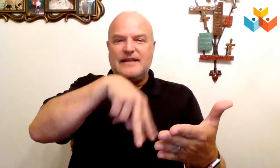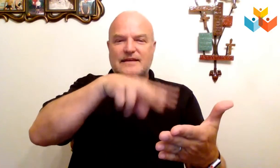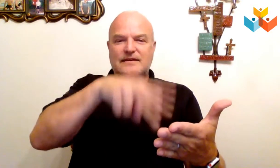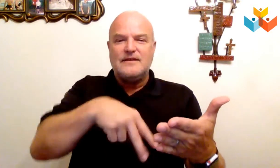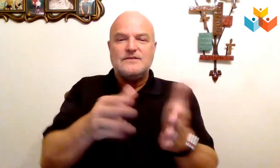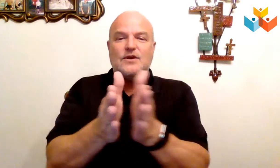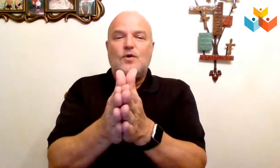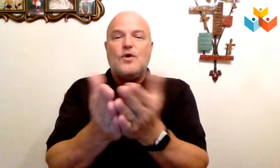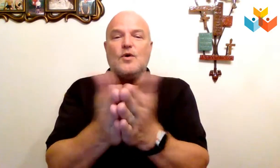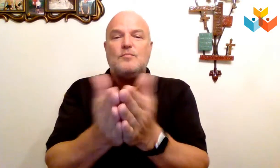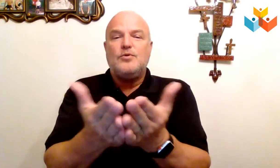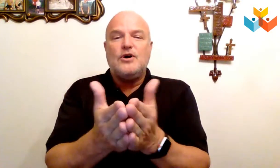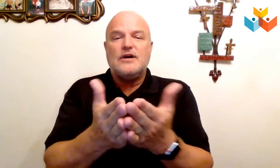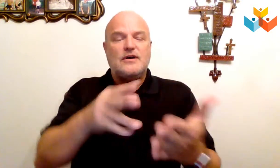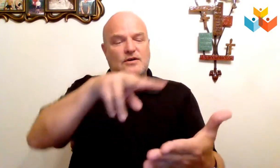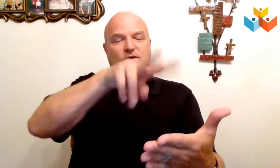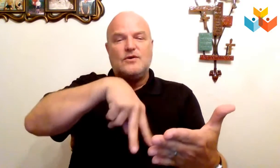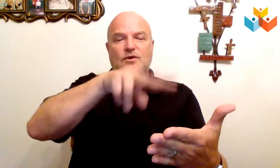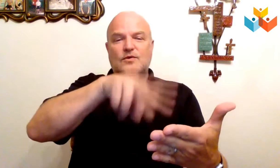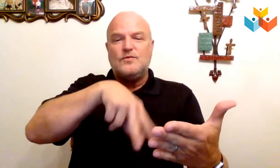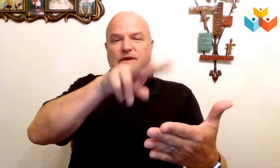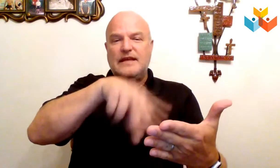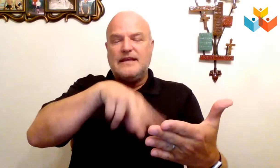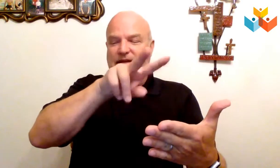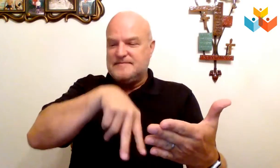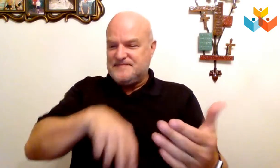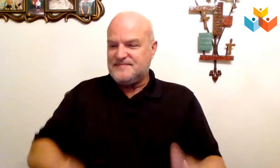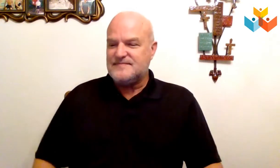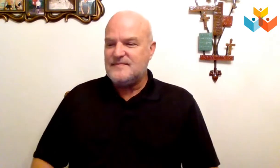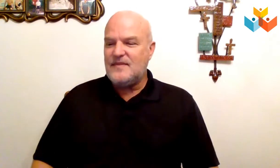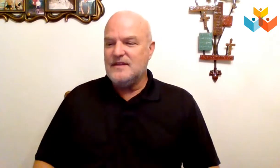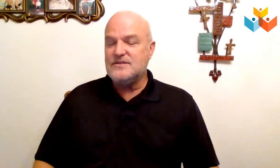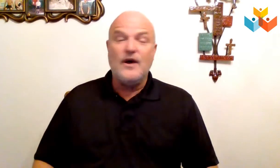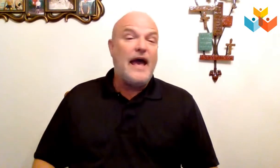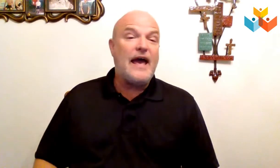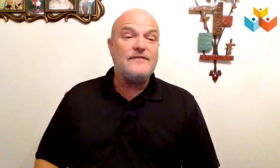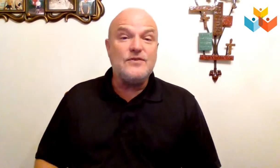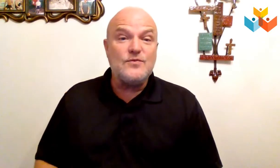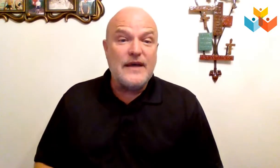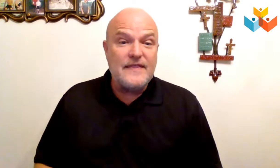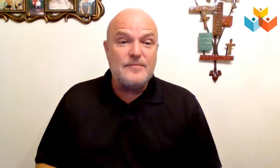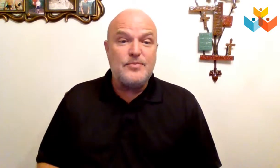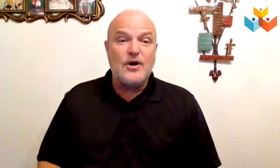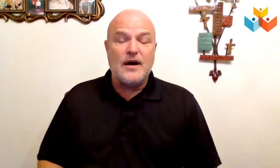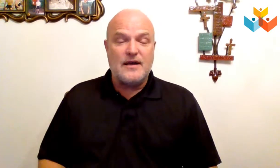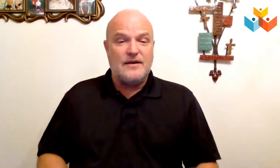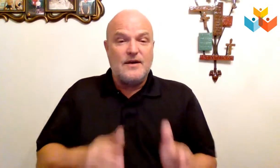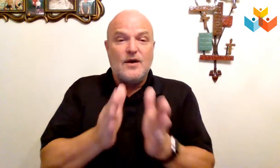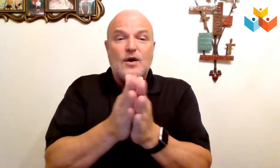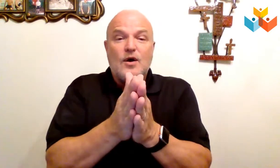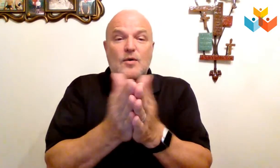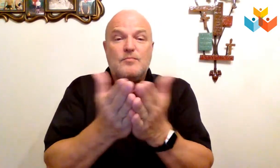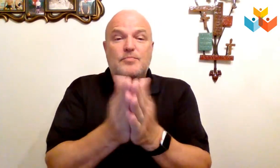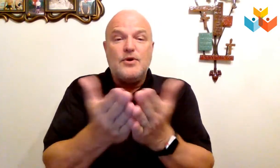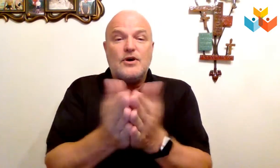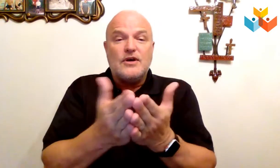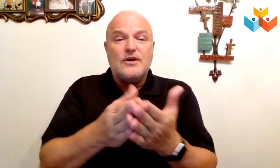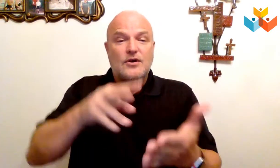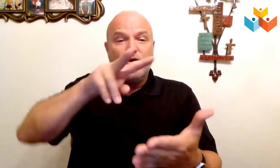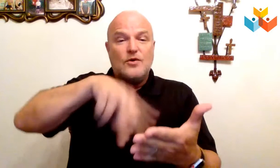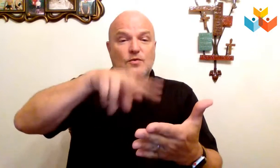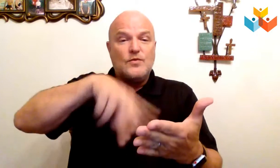this would be your eyes, read. So book, read. So have you read the